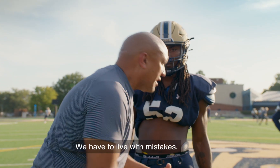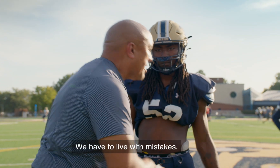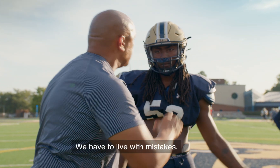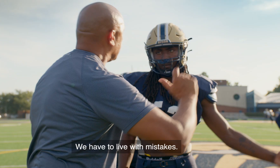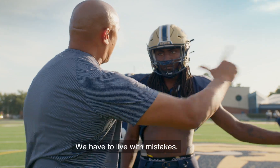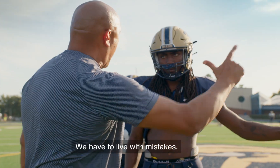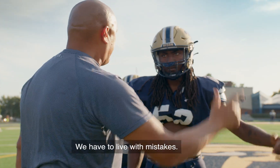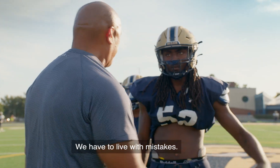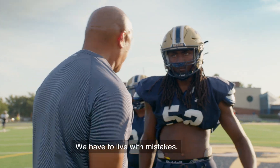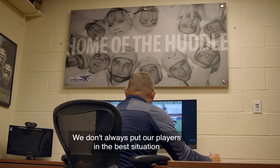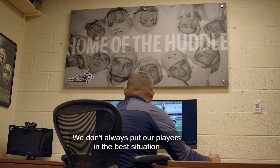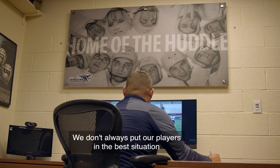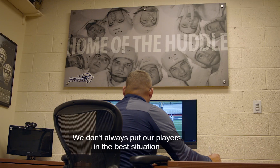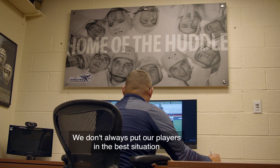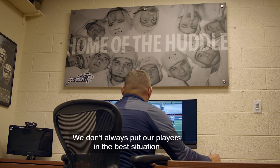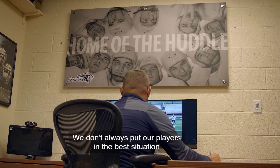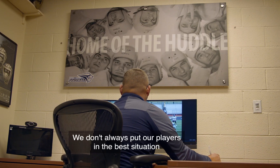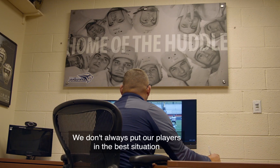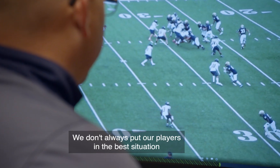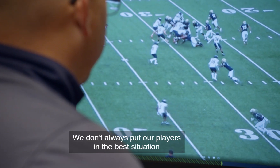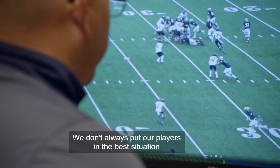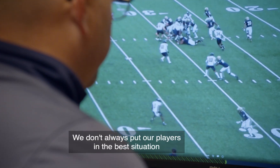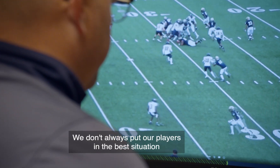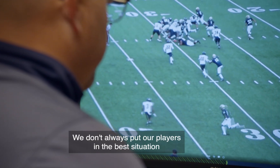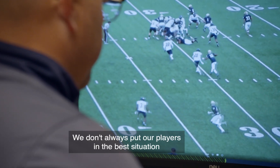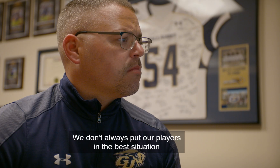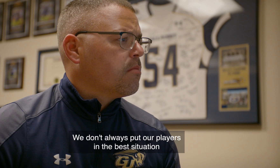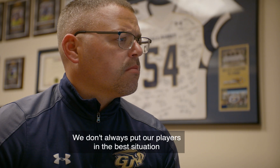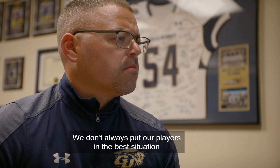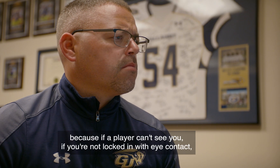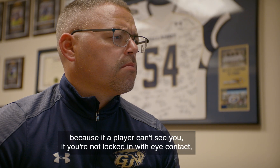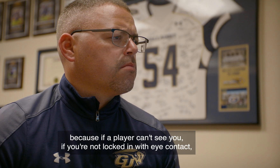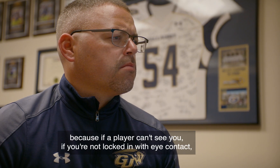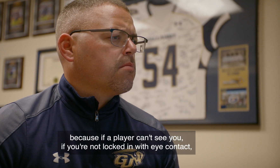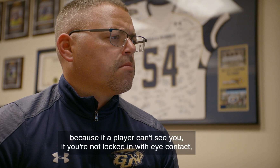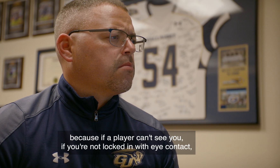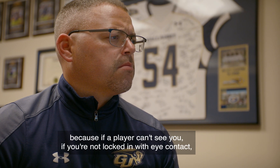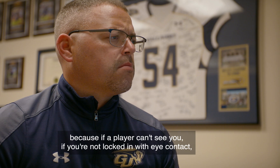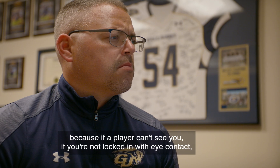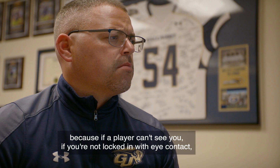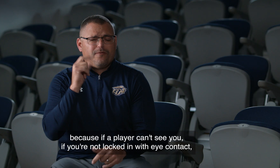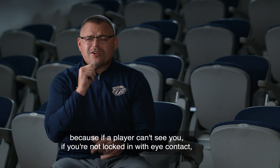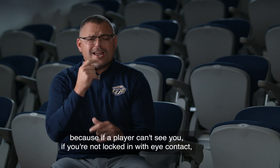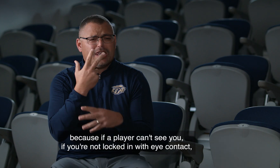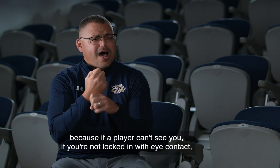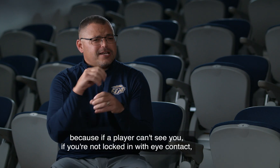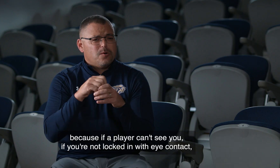live with mistakes. We don't always put our players in the best situation because if a player can't see you, if you're not locked in